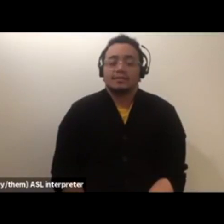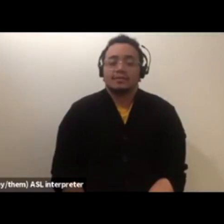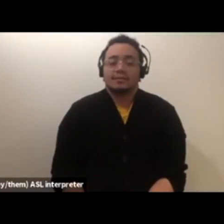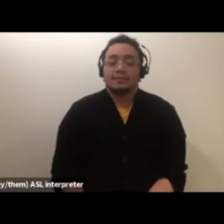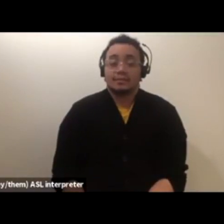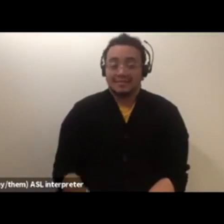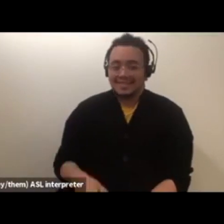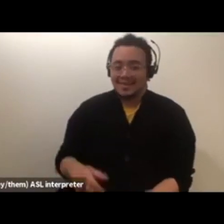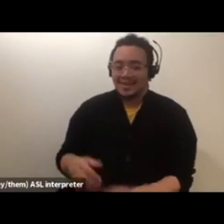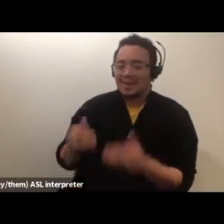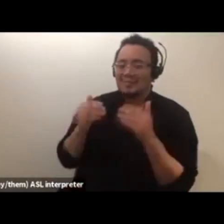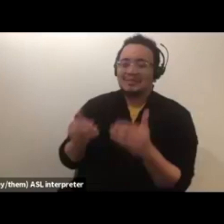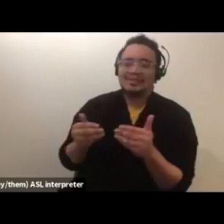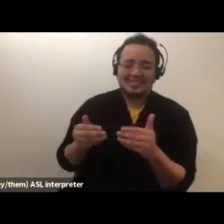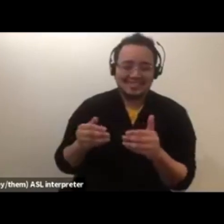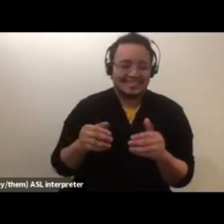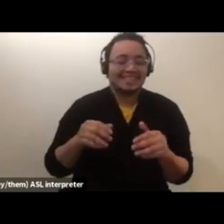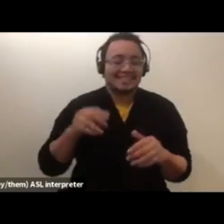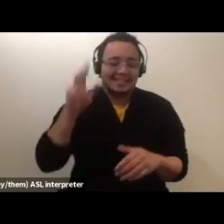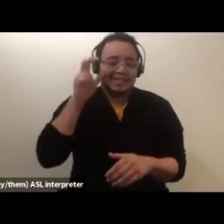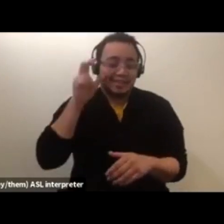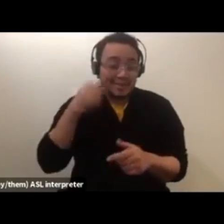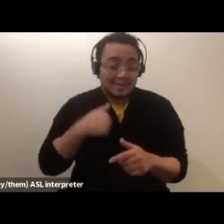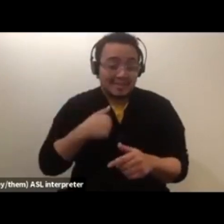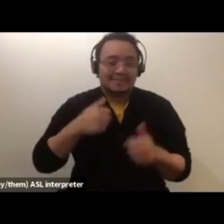There we go. Sorry about that.